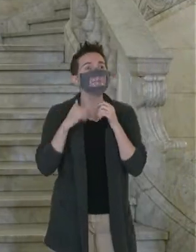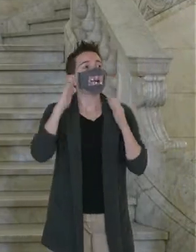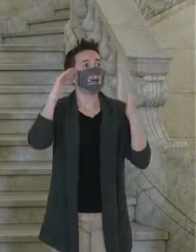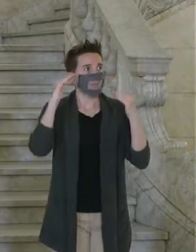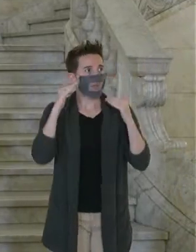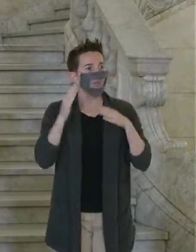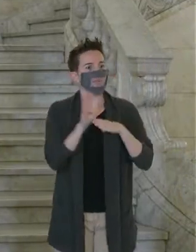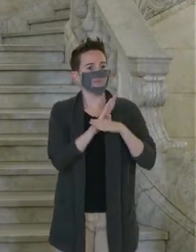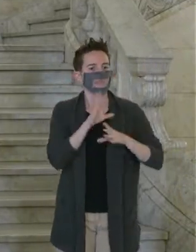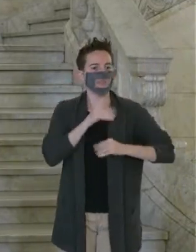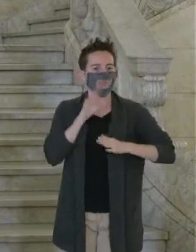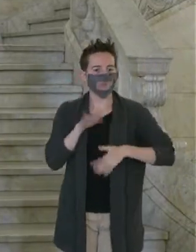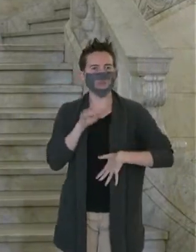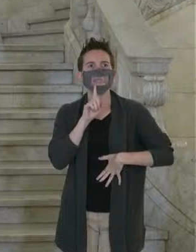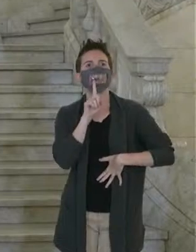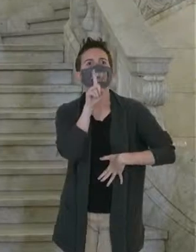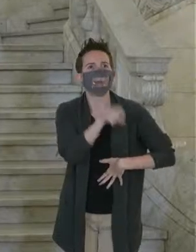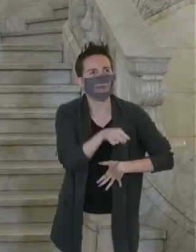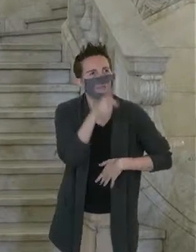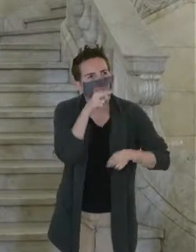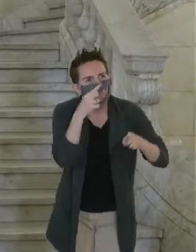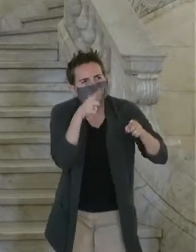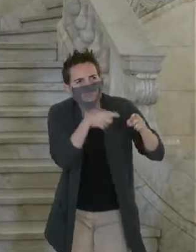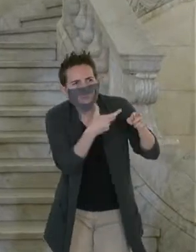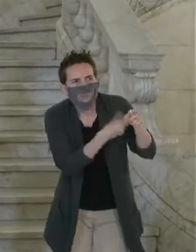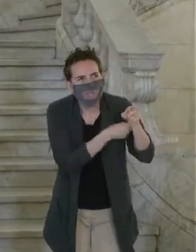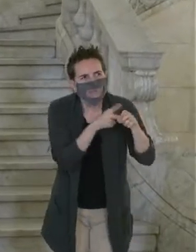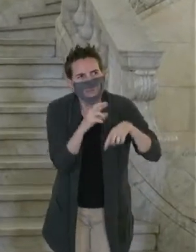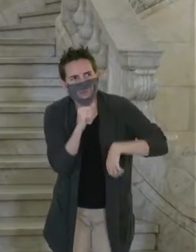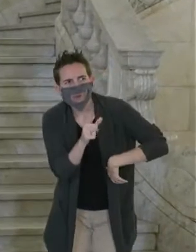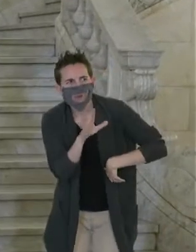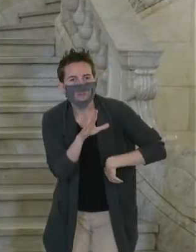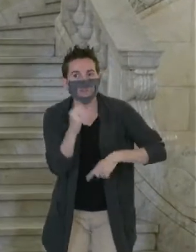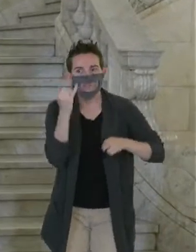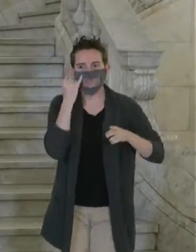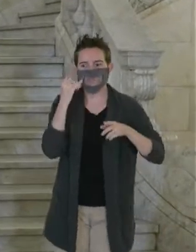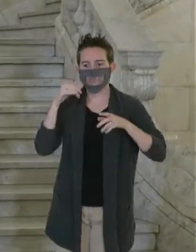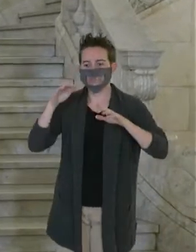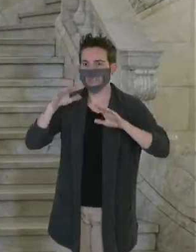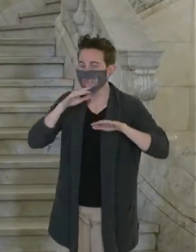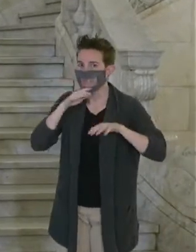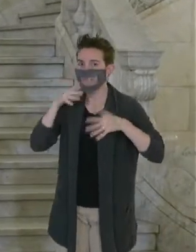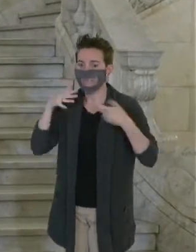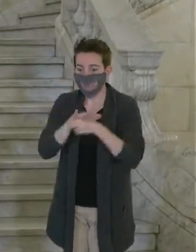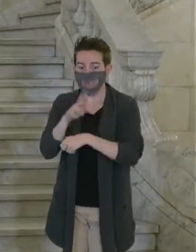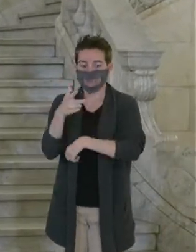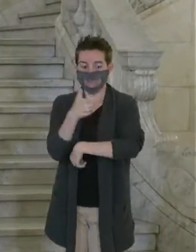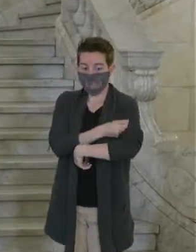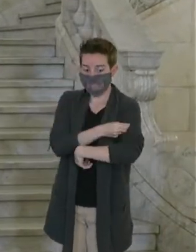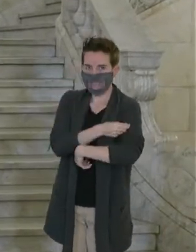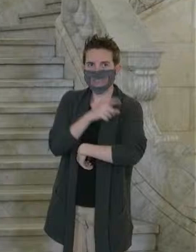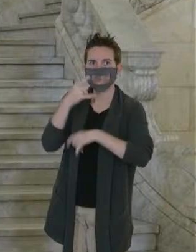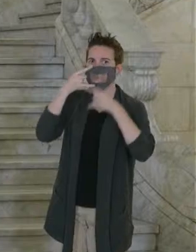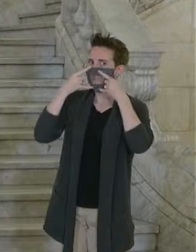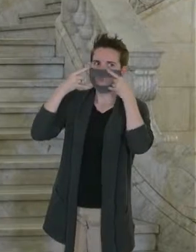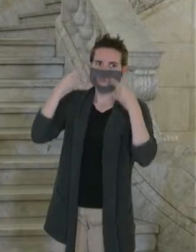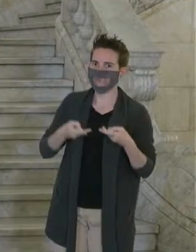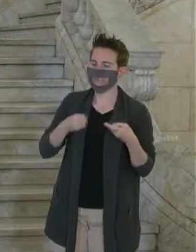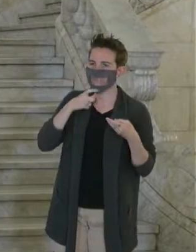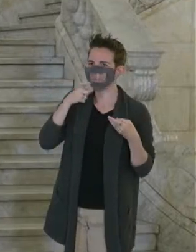that they would ask, because if you're fully vaccinated, you don't have to wear a mask, or at least that's the CDC